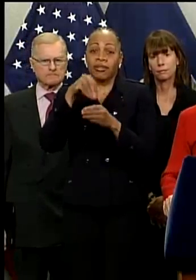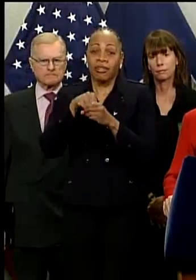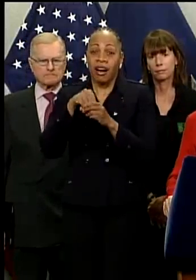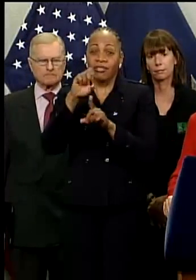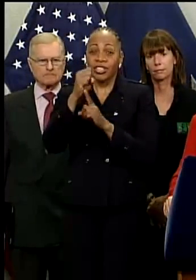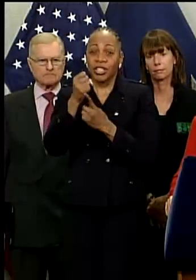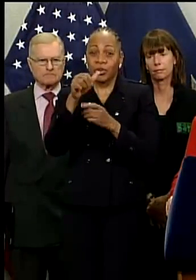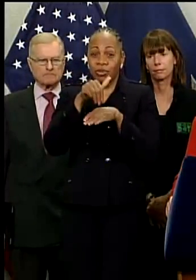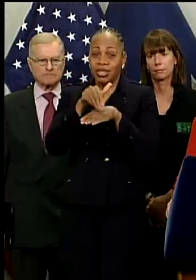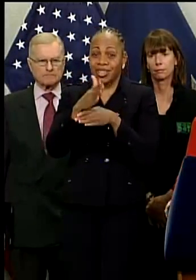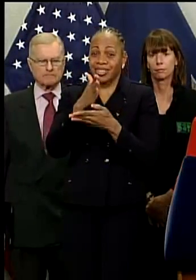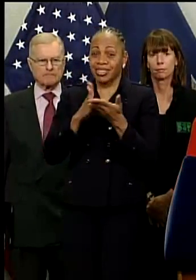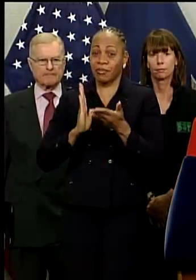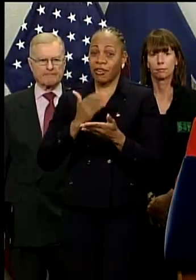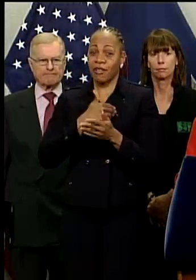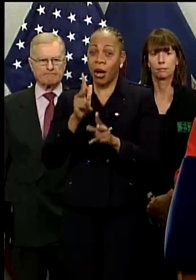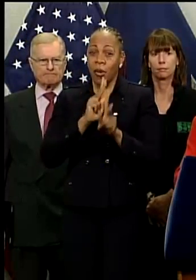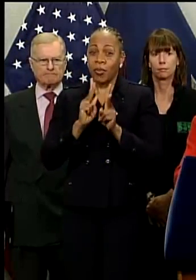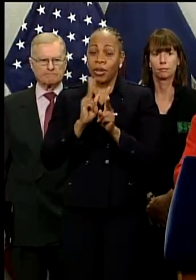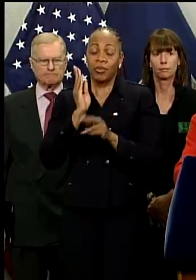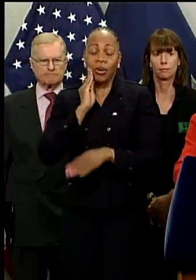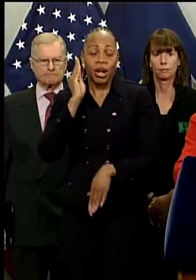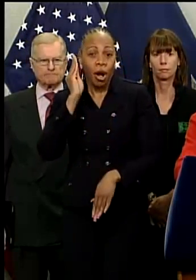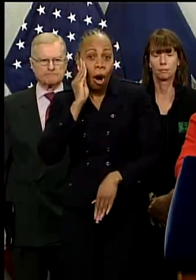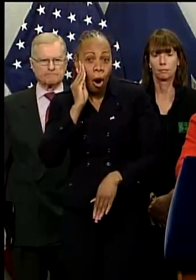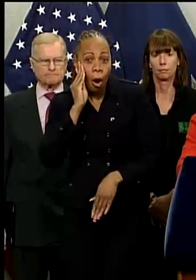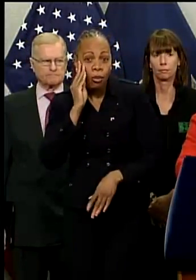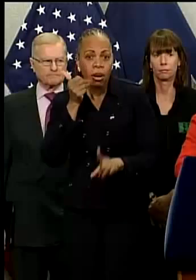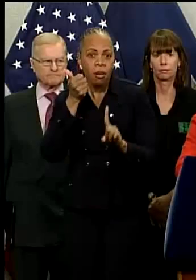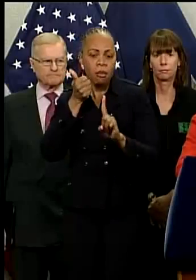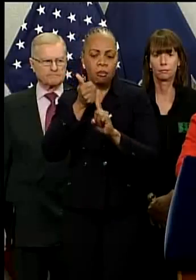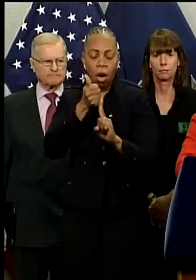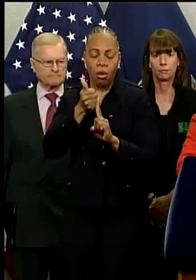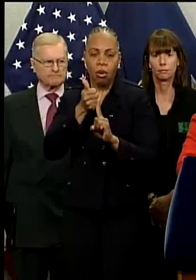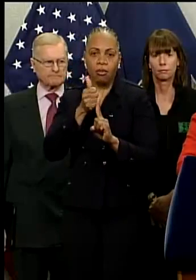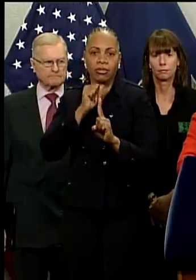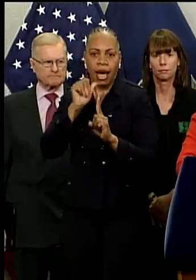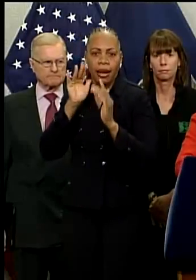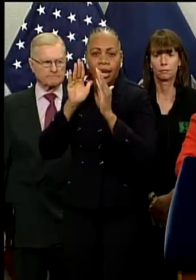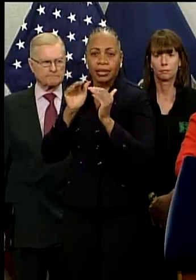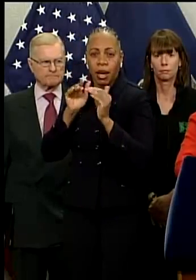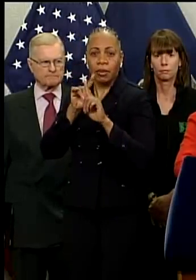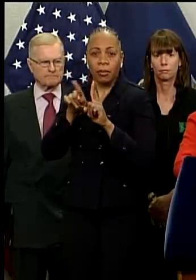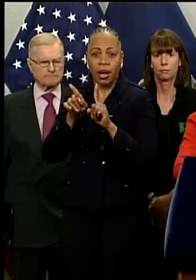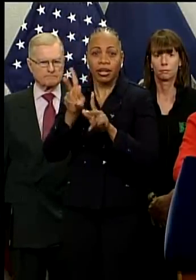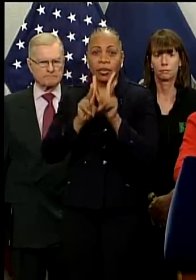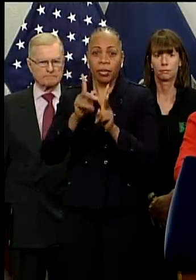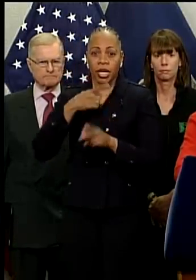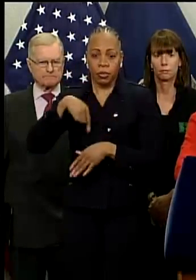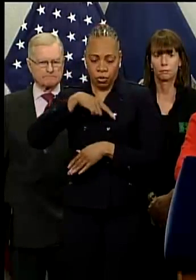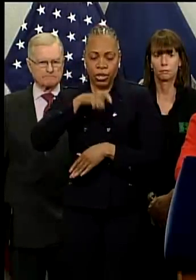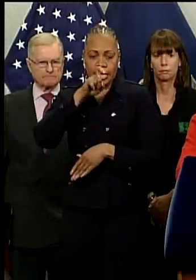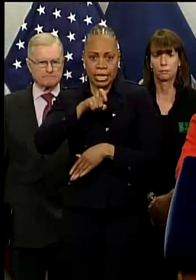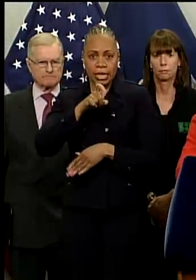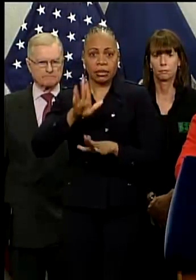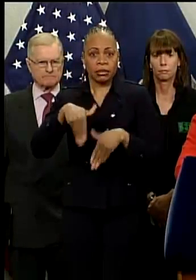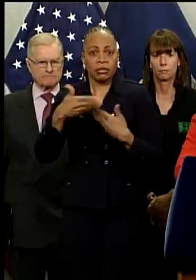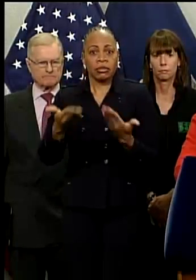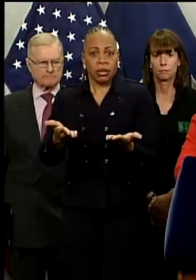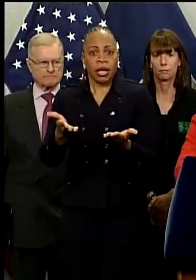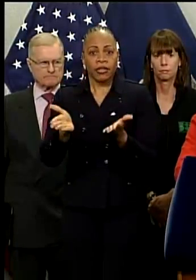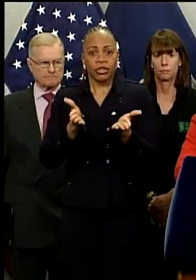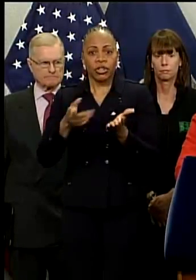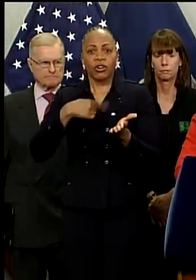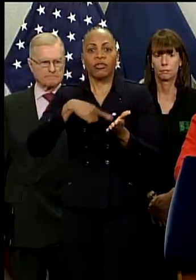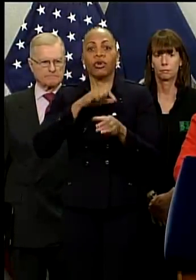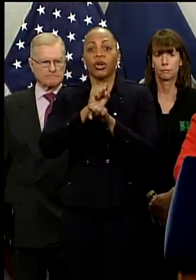we'd sent some of our people home, and it turns out, even though I hadn't expected it, they were ones that were really needed to provide service. We work for the